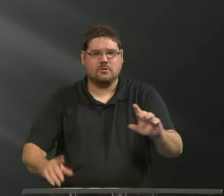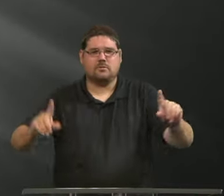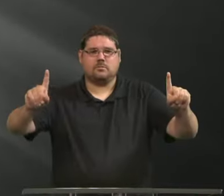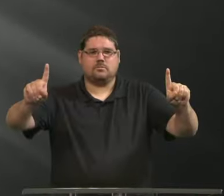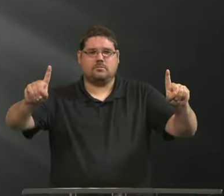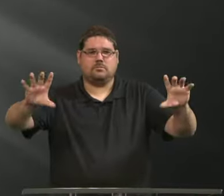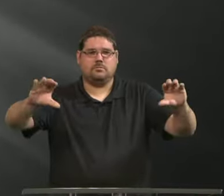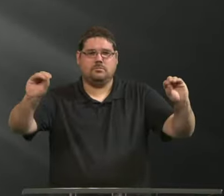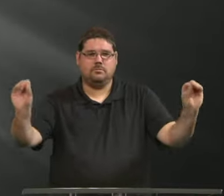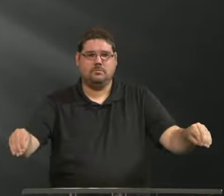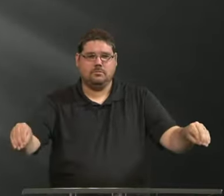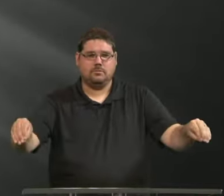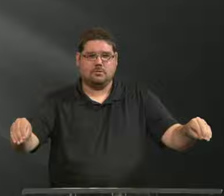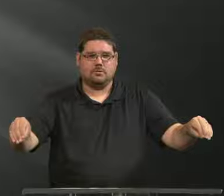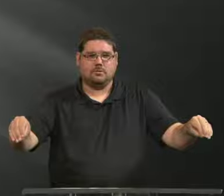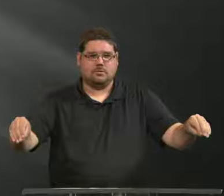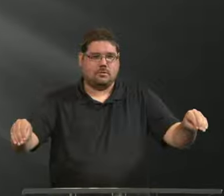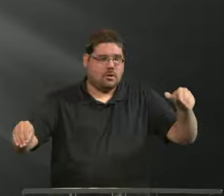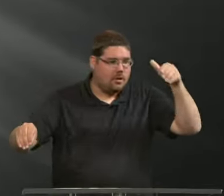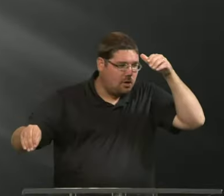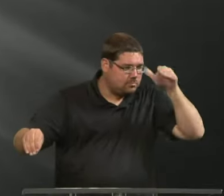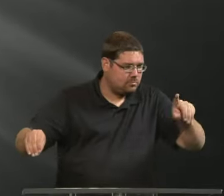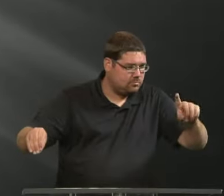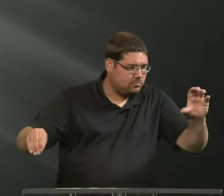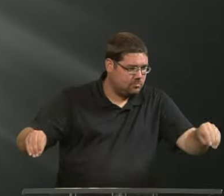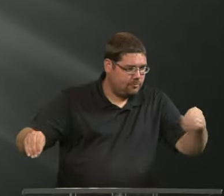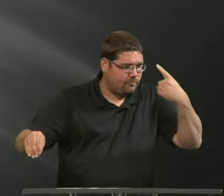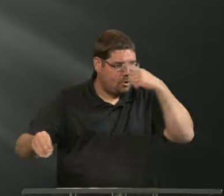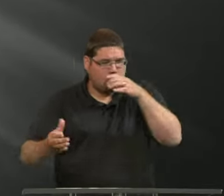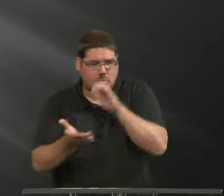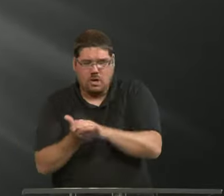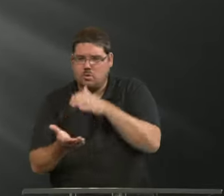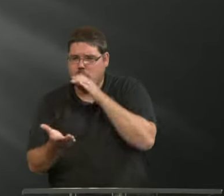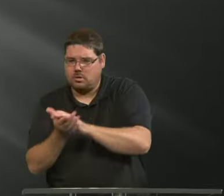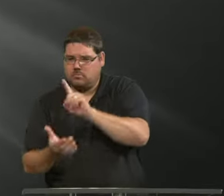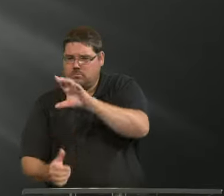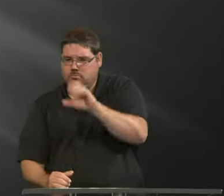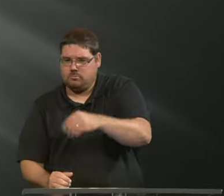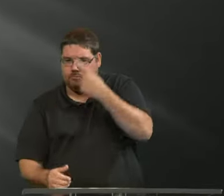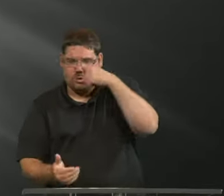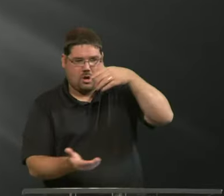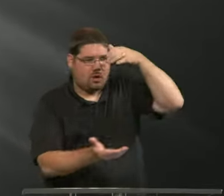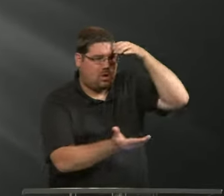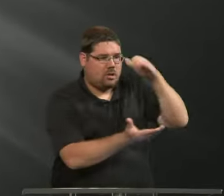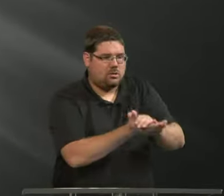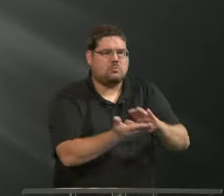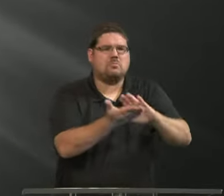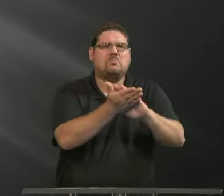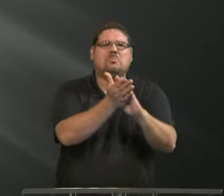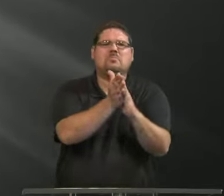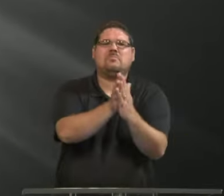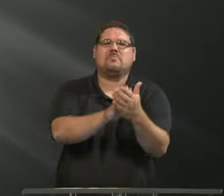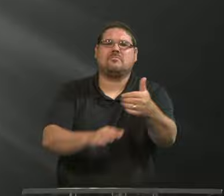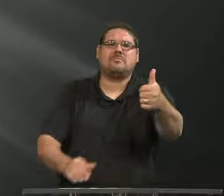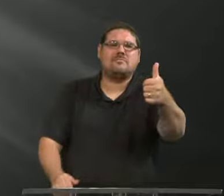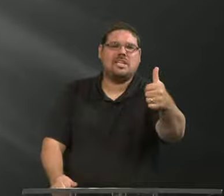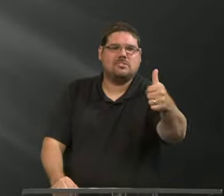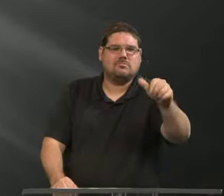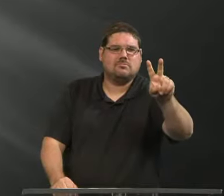takes. I'm sorry, that's not correct. It really takes the husband giving 100% to the wife and the wife respecting